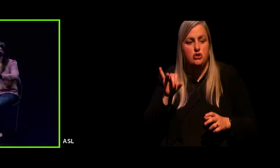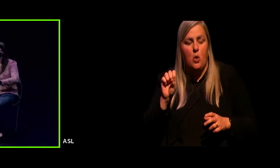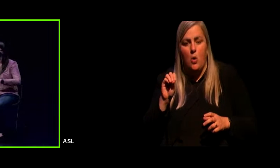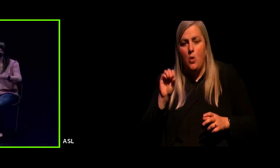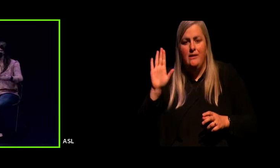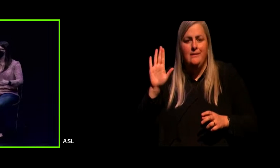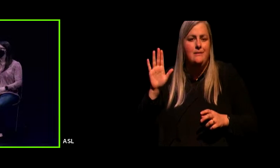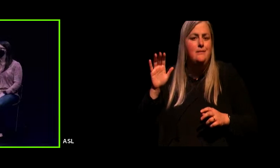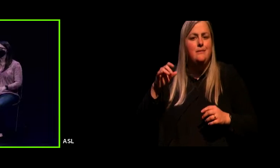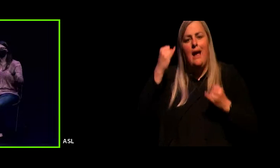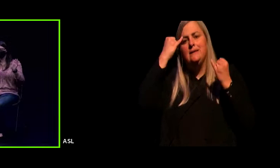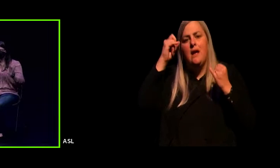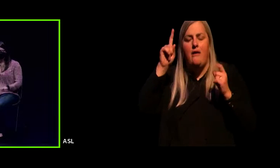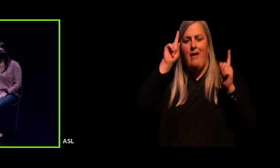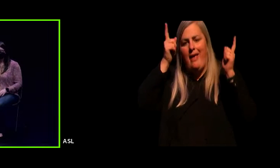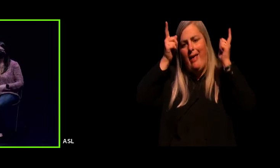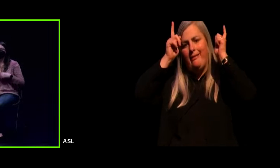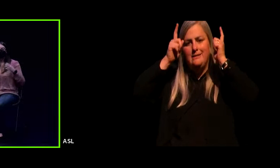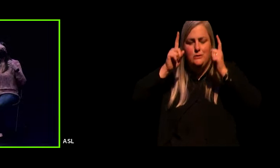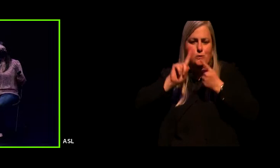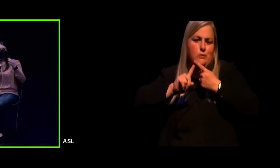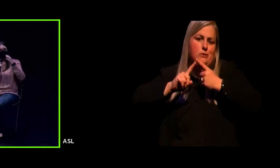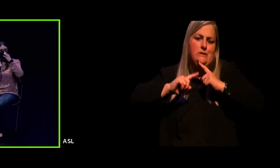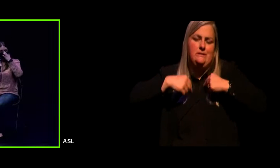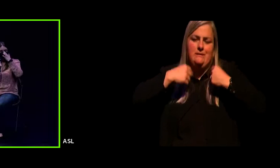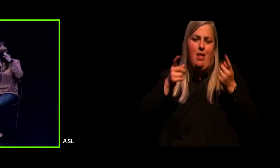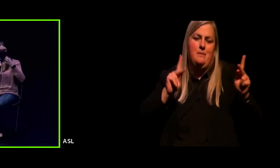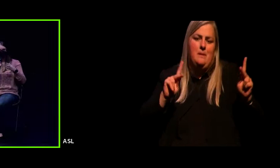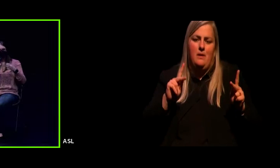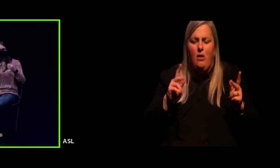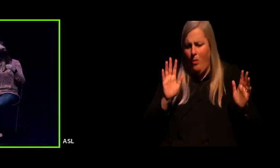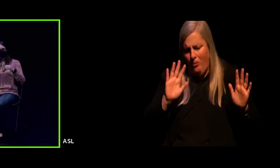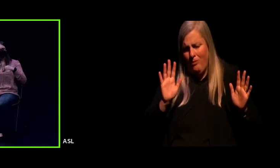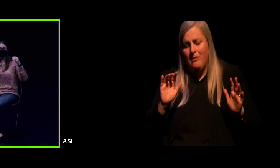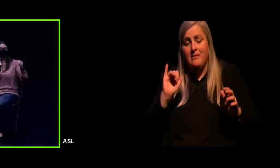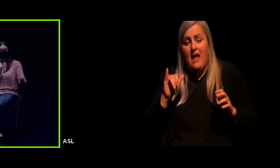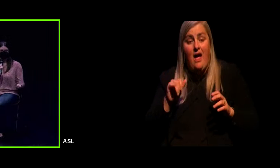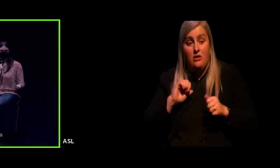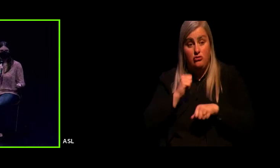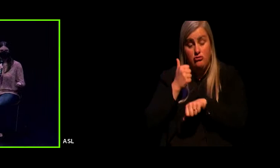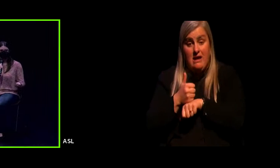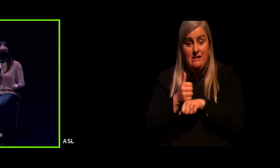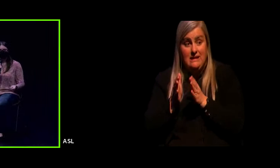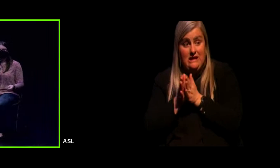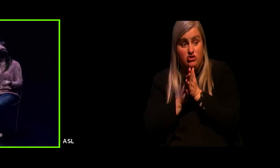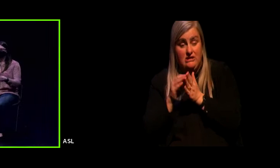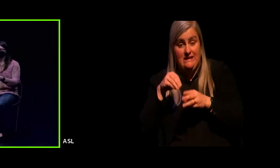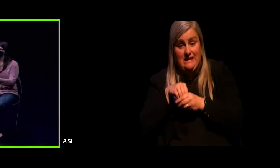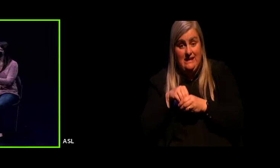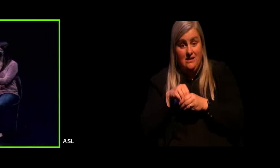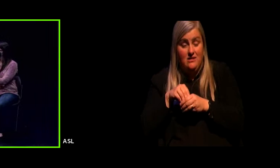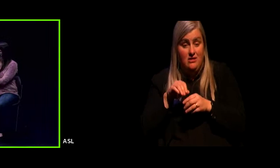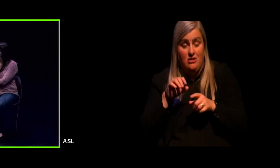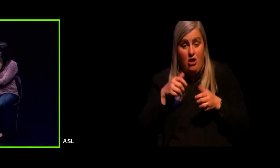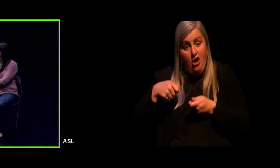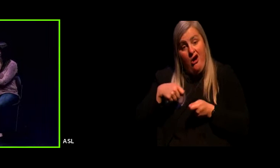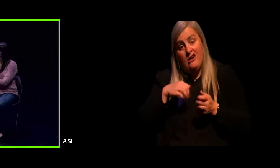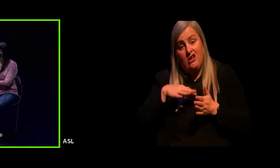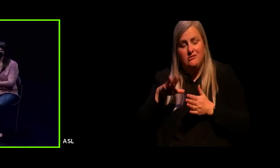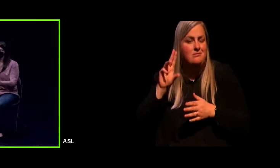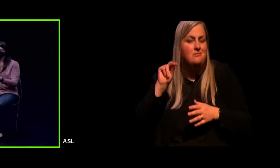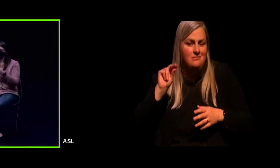tell people to be interested in archaeology. No, it doesn't create interest in archaeology, it creates interest in pseudo-archaeology. And the same idea, I think, can be